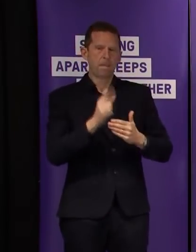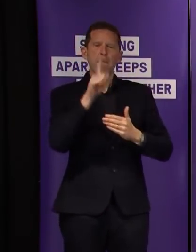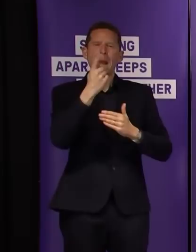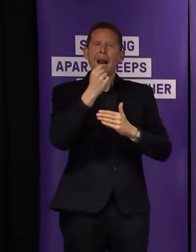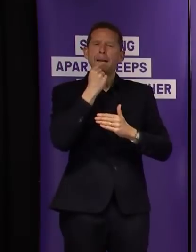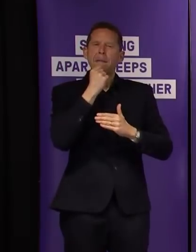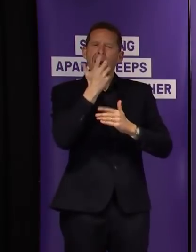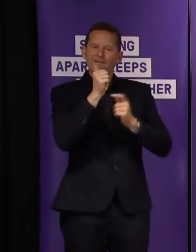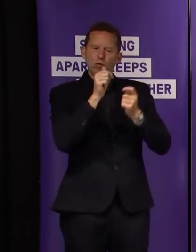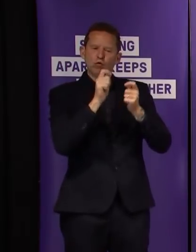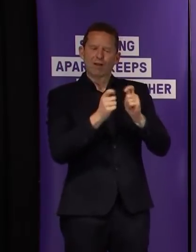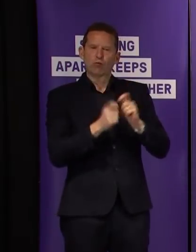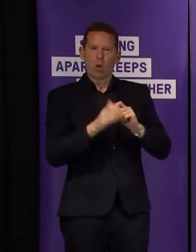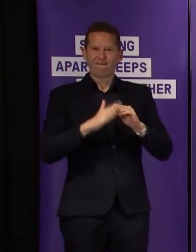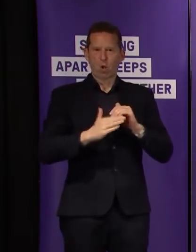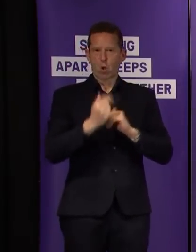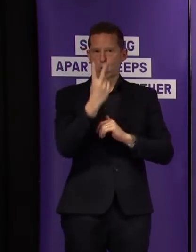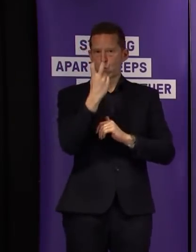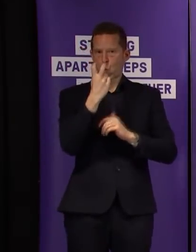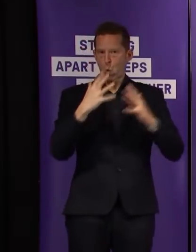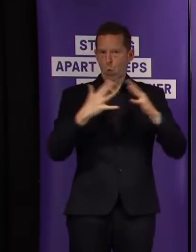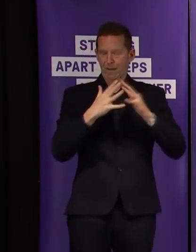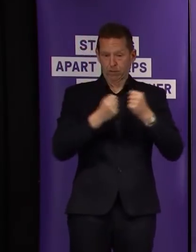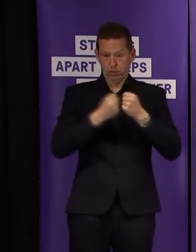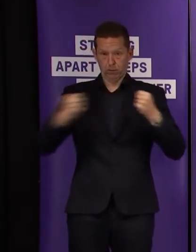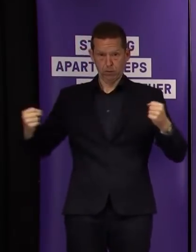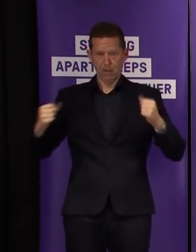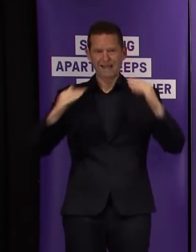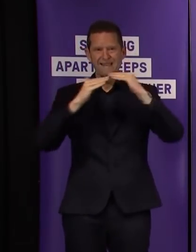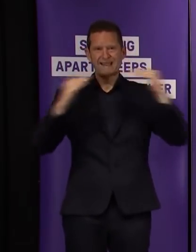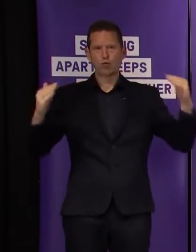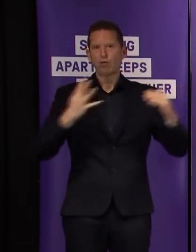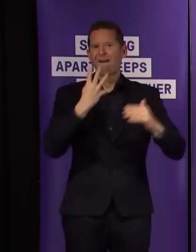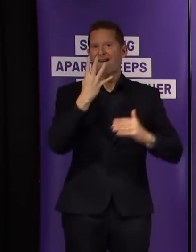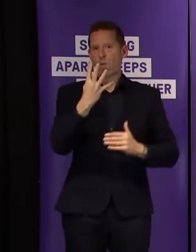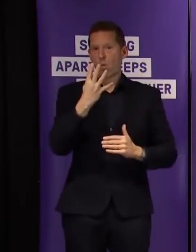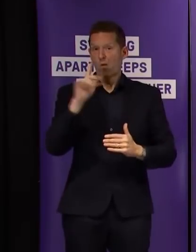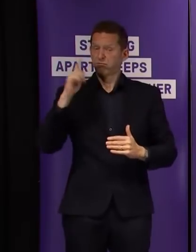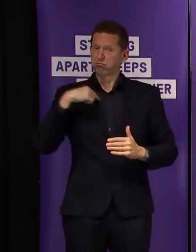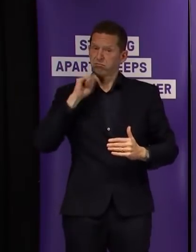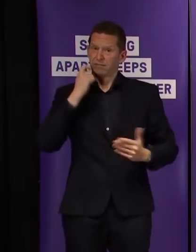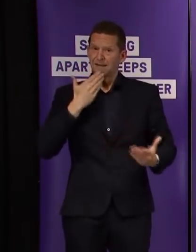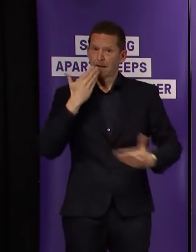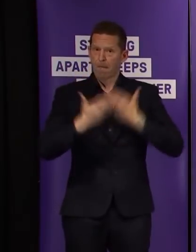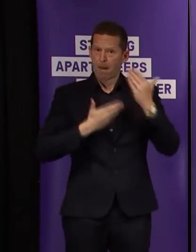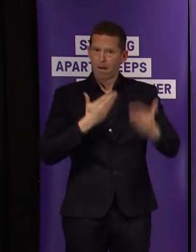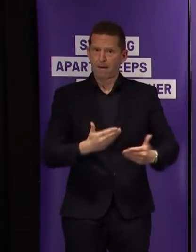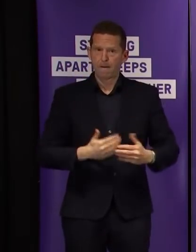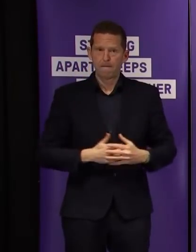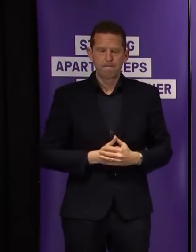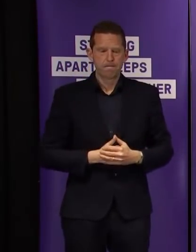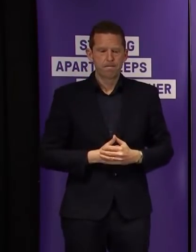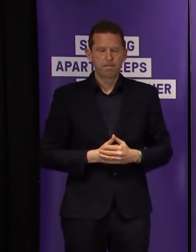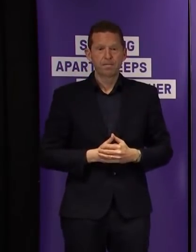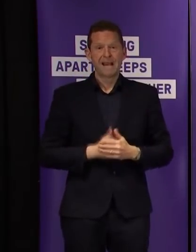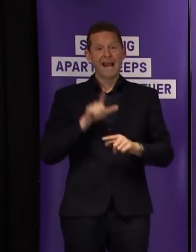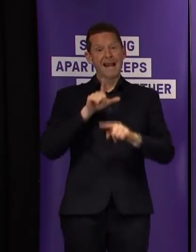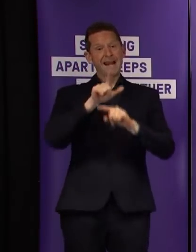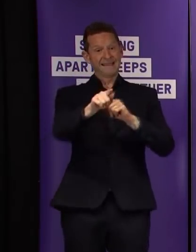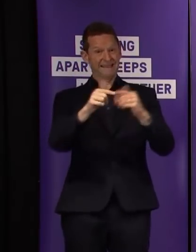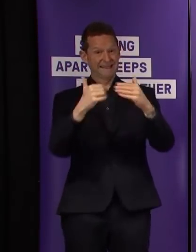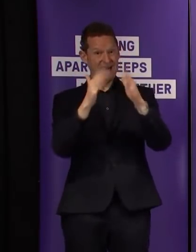changes to that 2 week extension of stage four. Let me run through those now. So from next